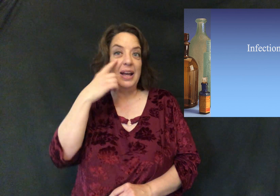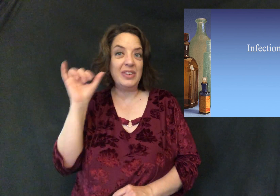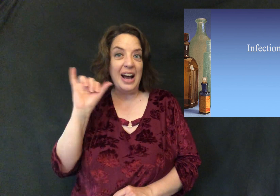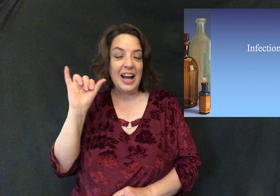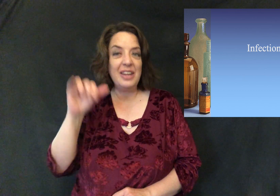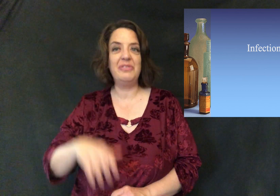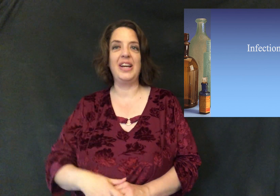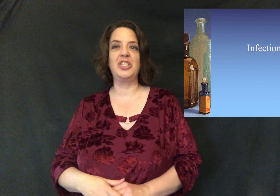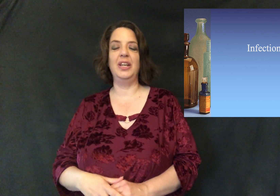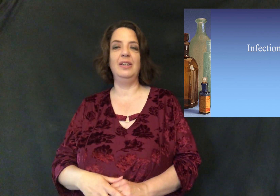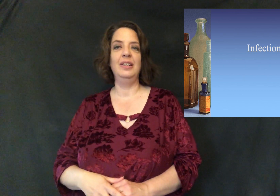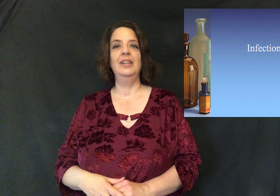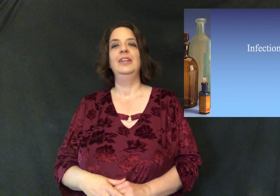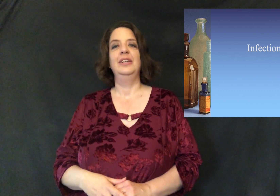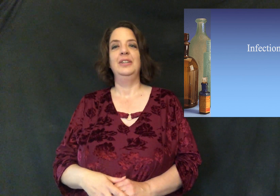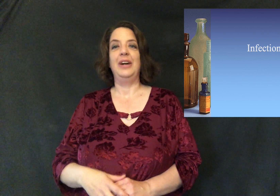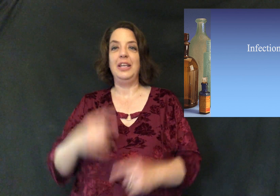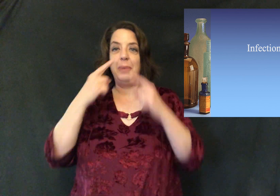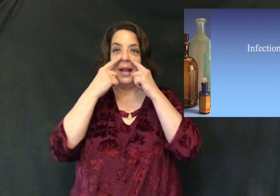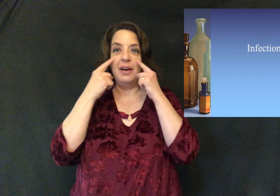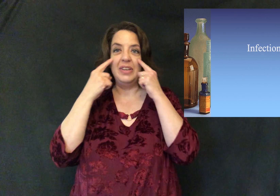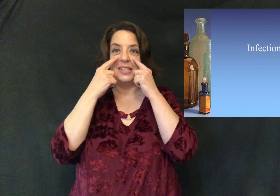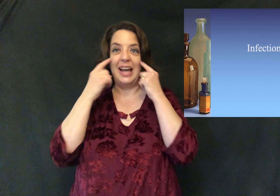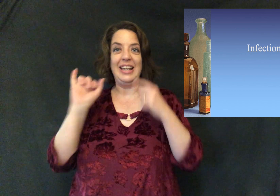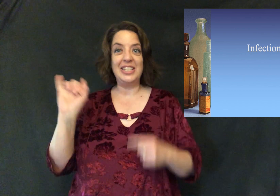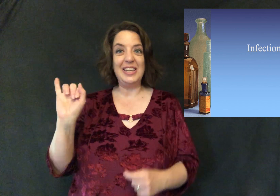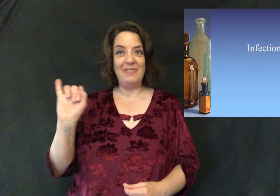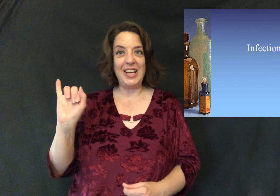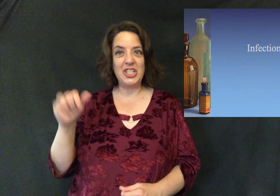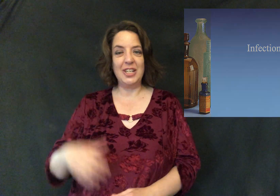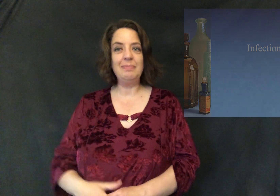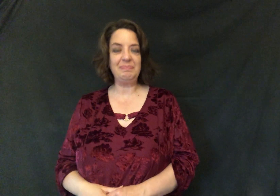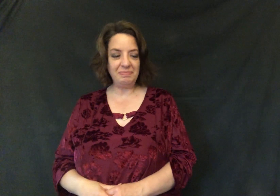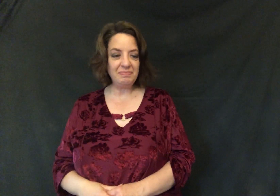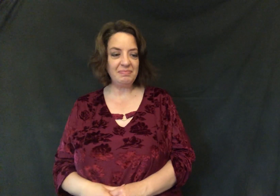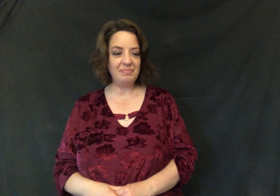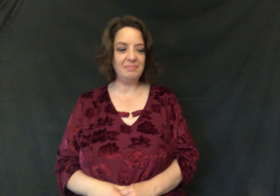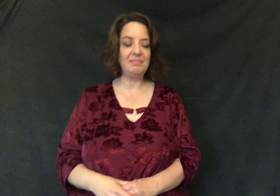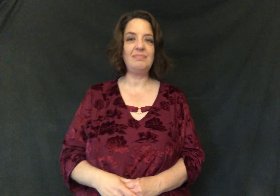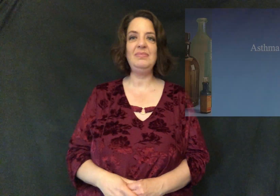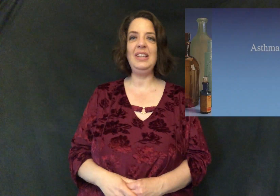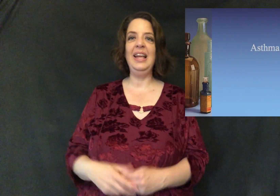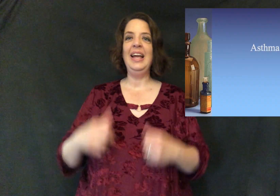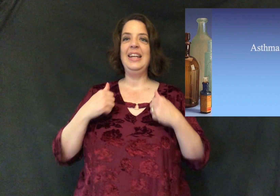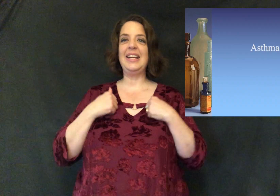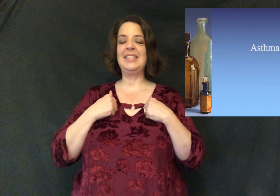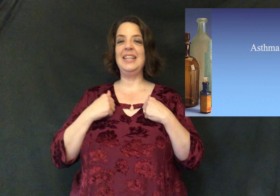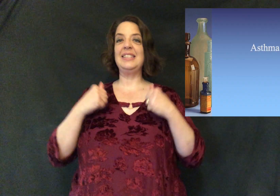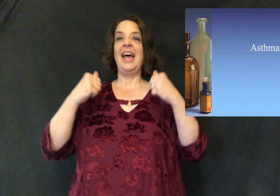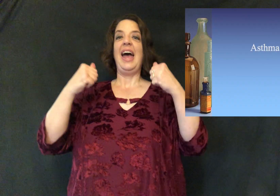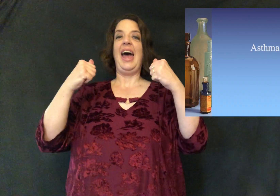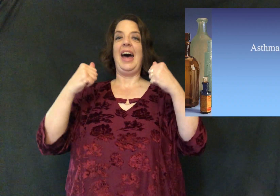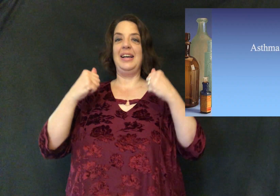an eye infection, right? You might have a sinus infection. Next is